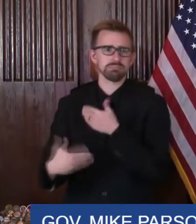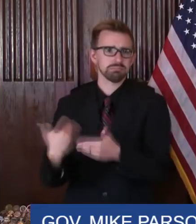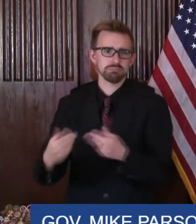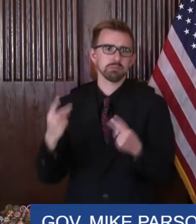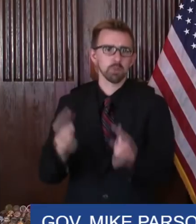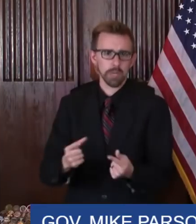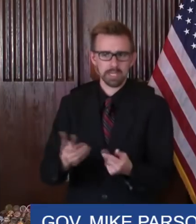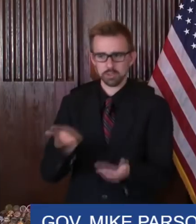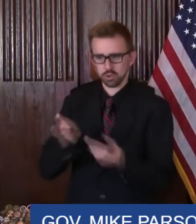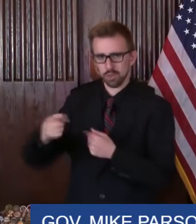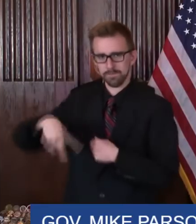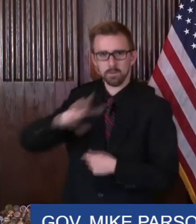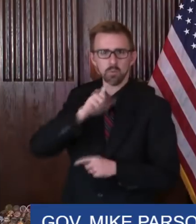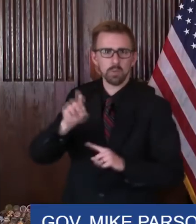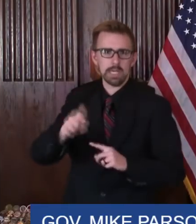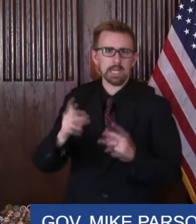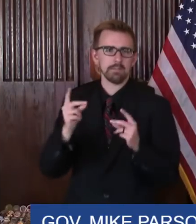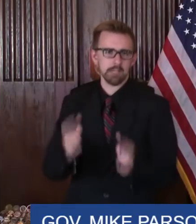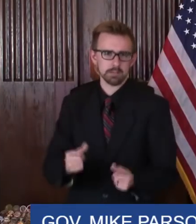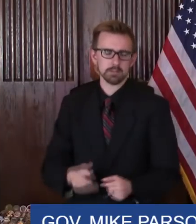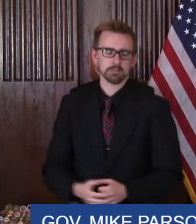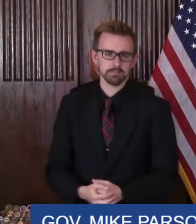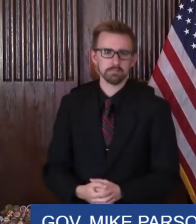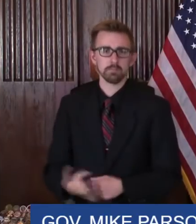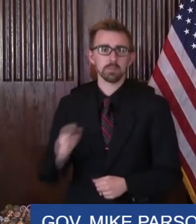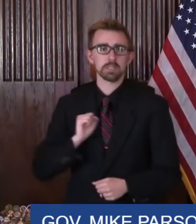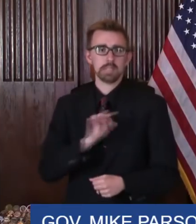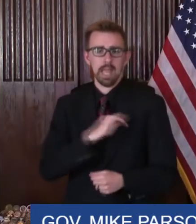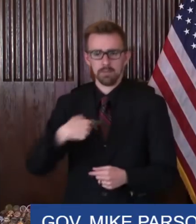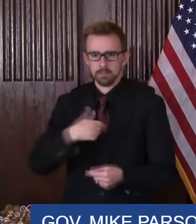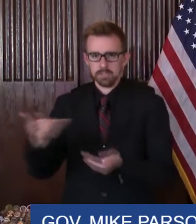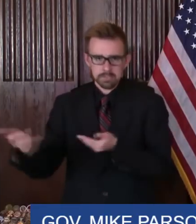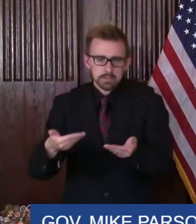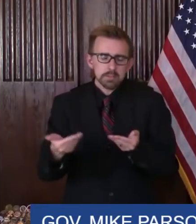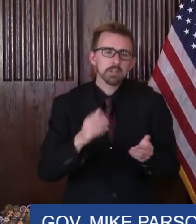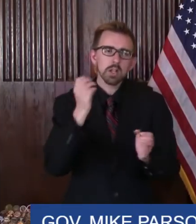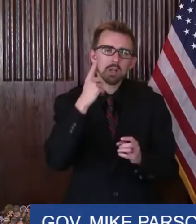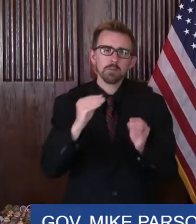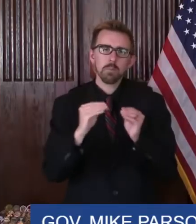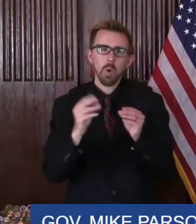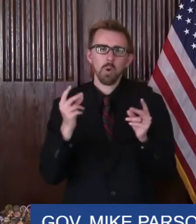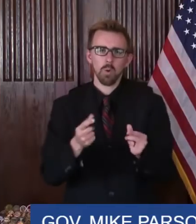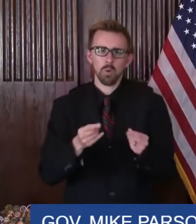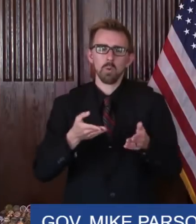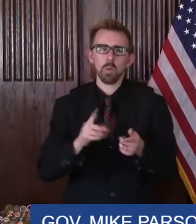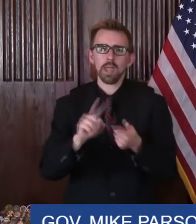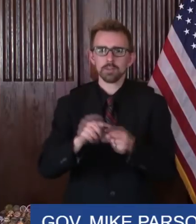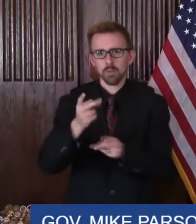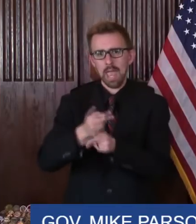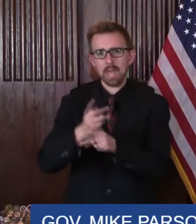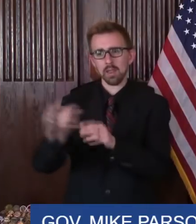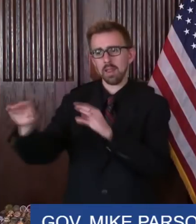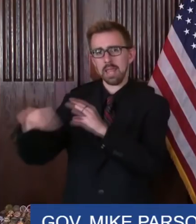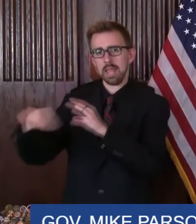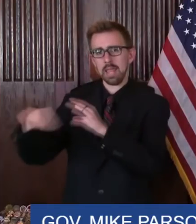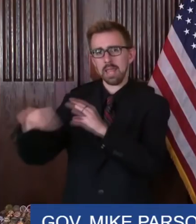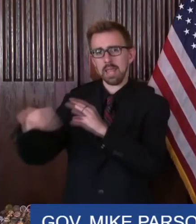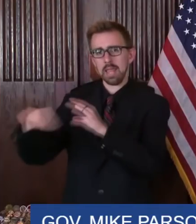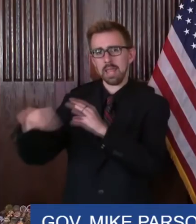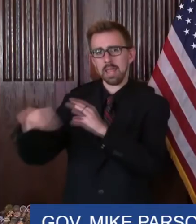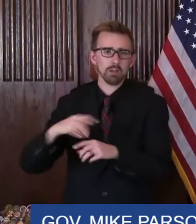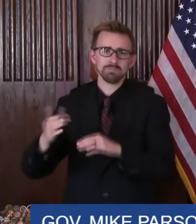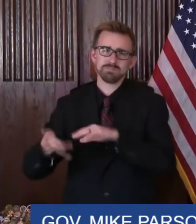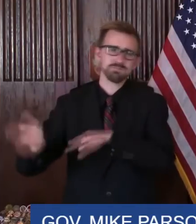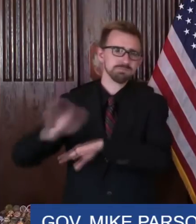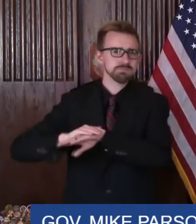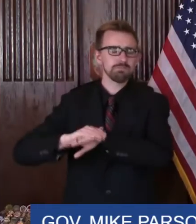as we can. We've increased the number of staff and continue to look for more efficient ways to handle the volume of incoming emails and calls. Staff are